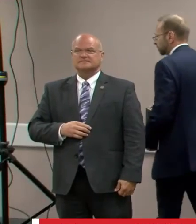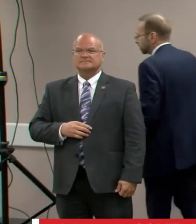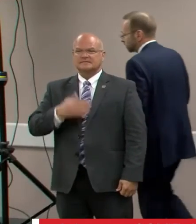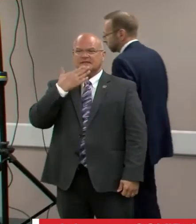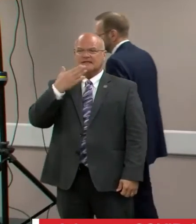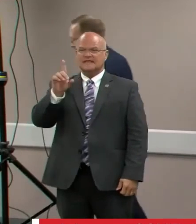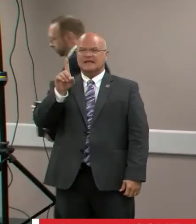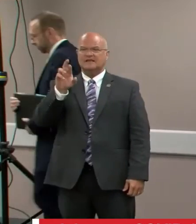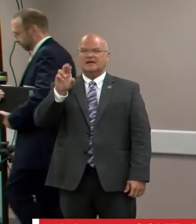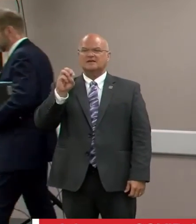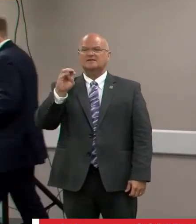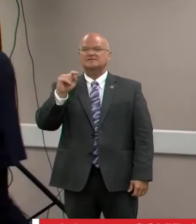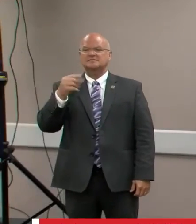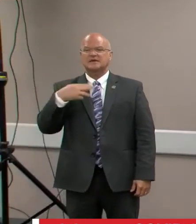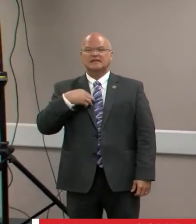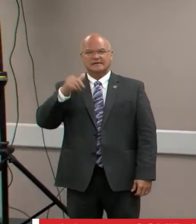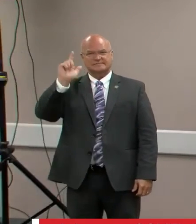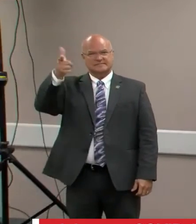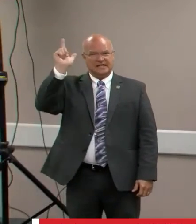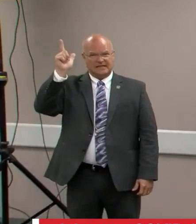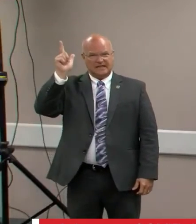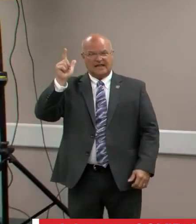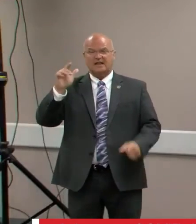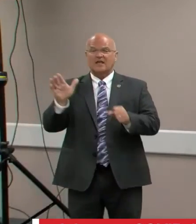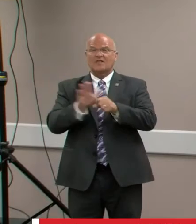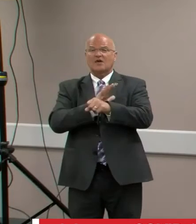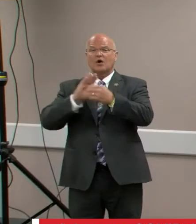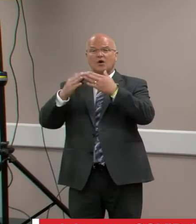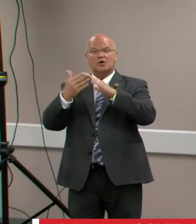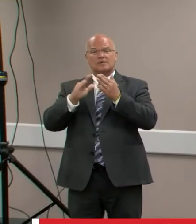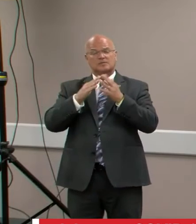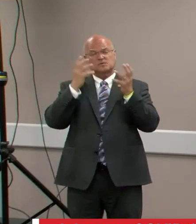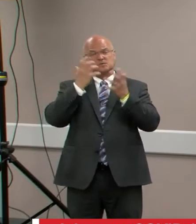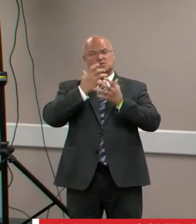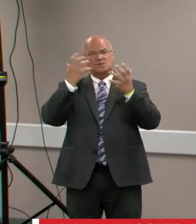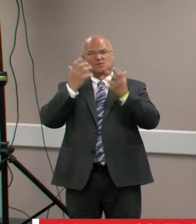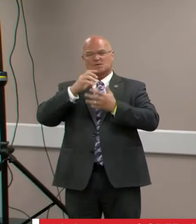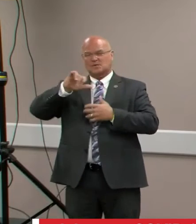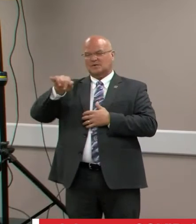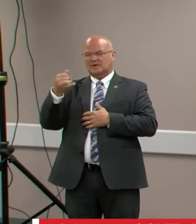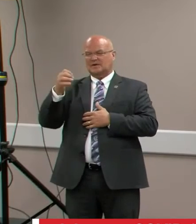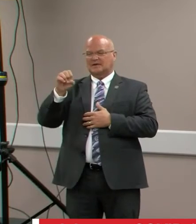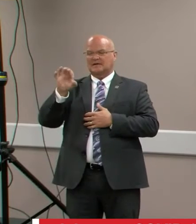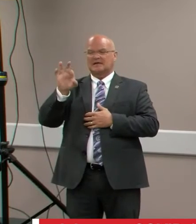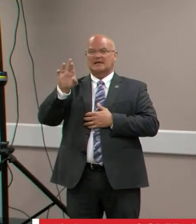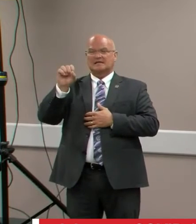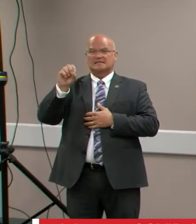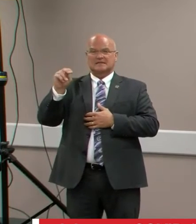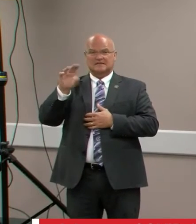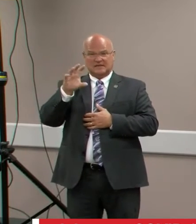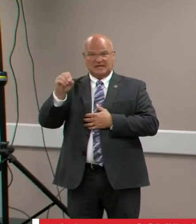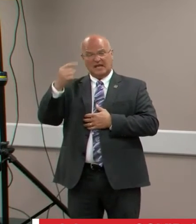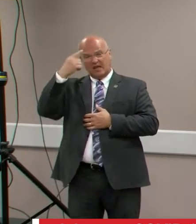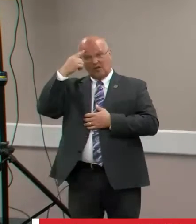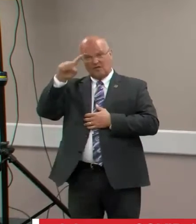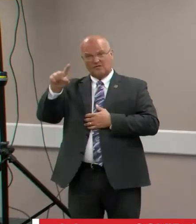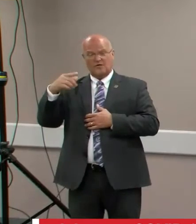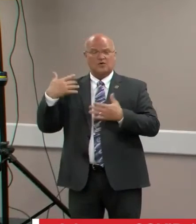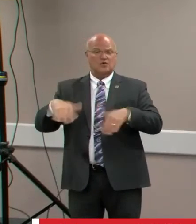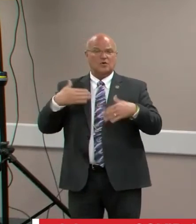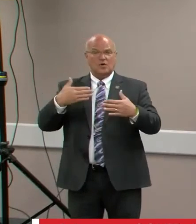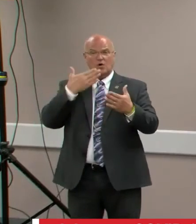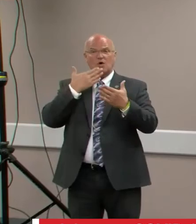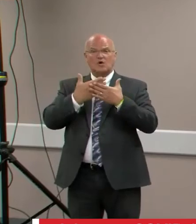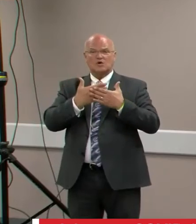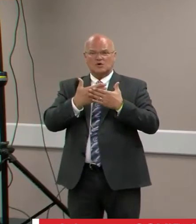Thank you, Dr. Smith, and I second that. I want to thank the whole community of Jefferson County for being such